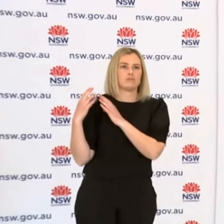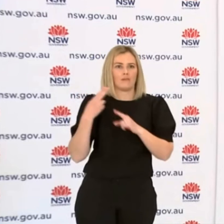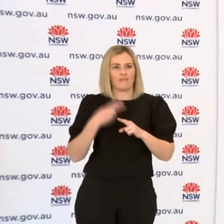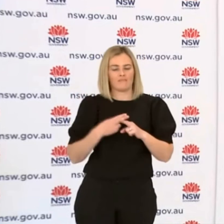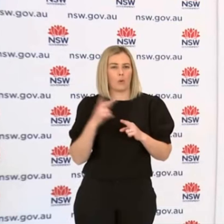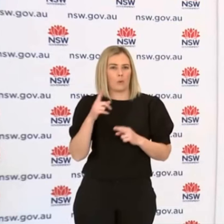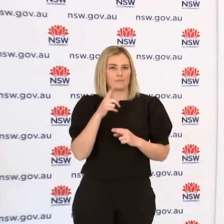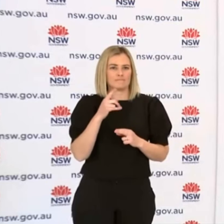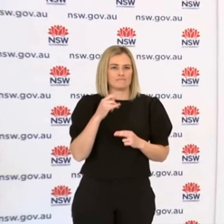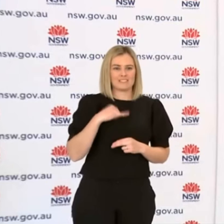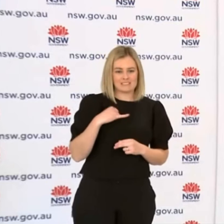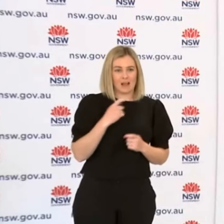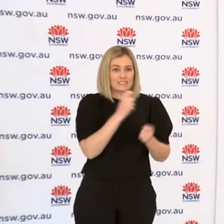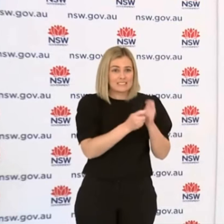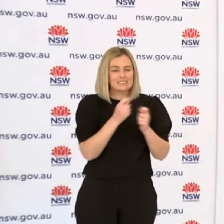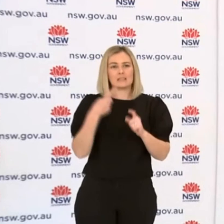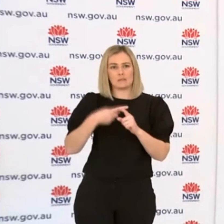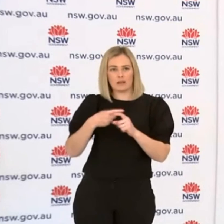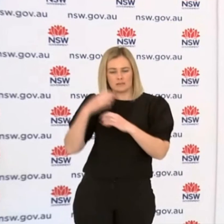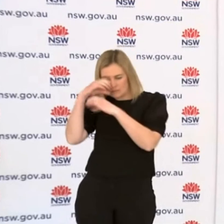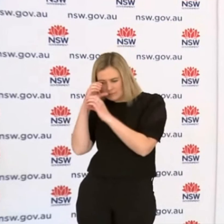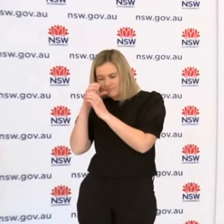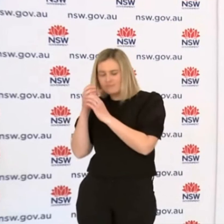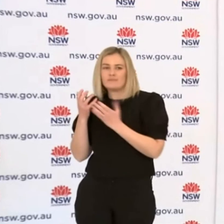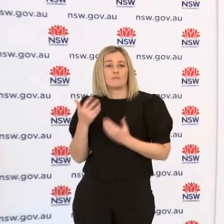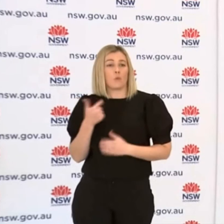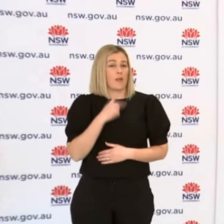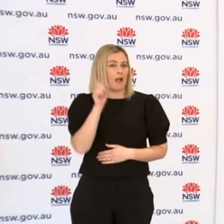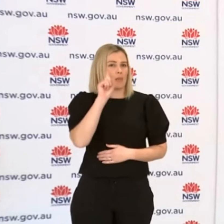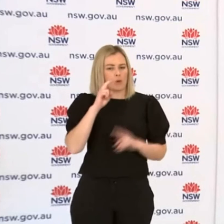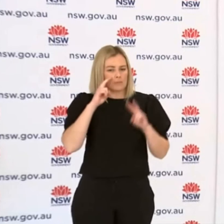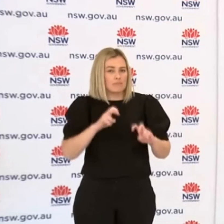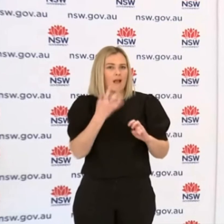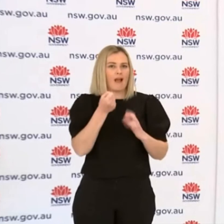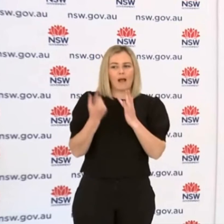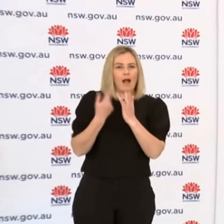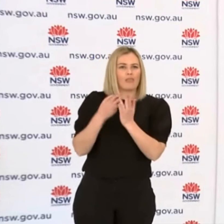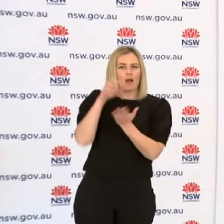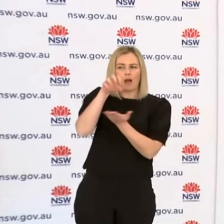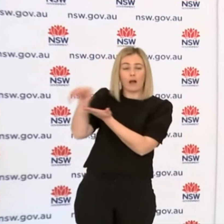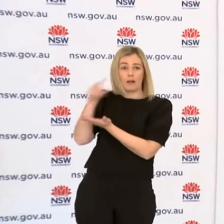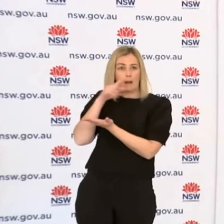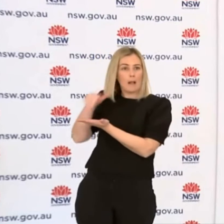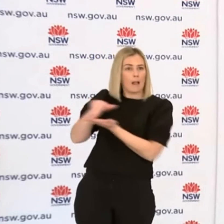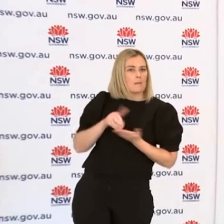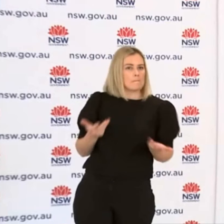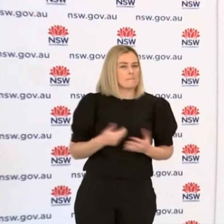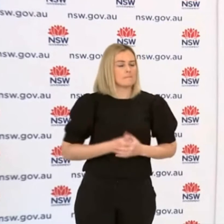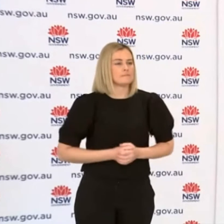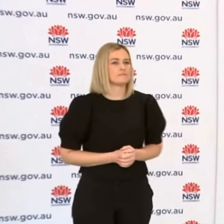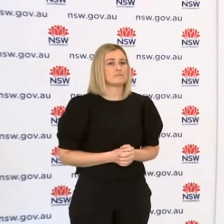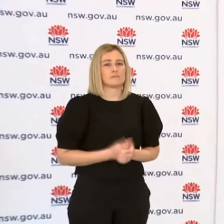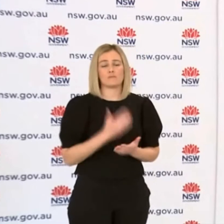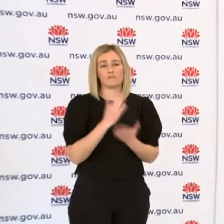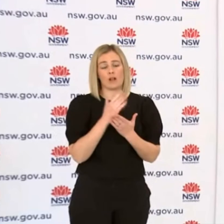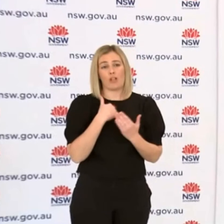look whether there's availability amongst any of the other private labs or laboratories to see whether we can do any more. And can I say thank you to the